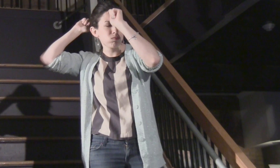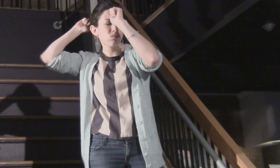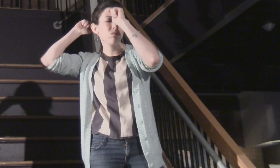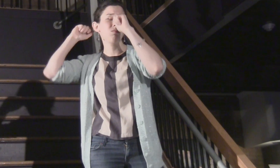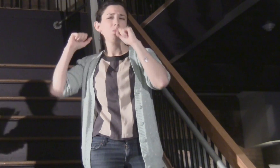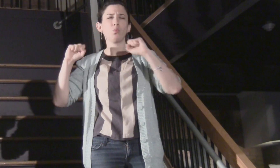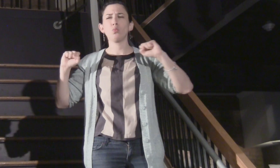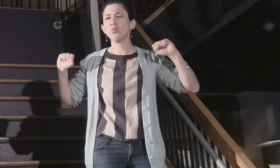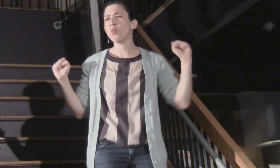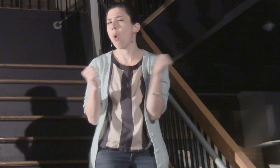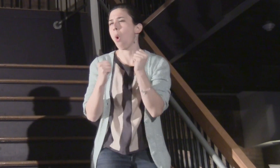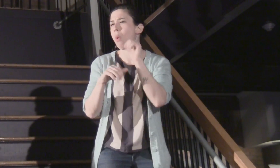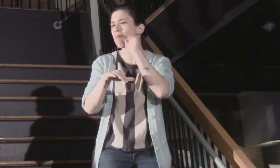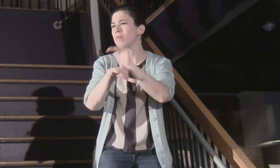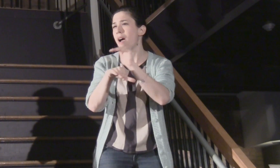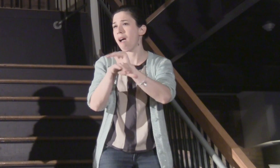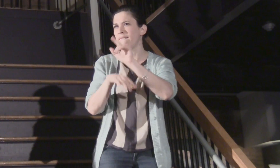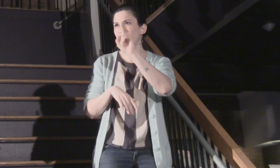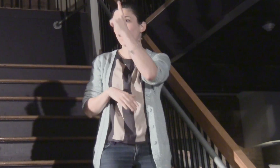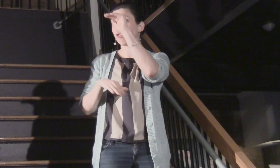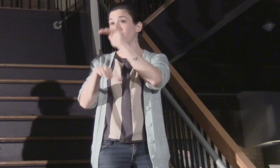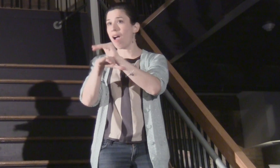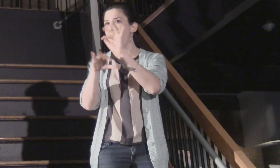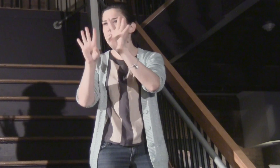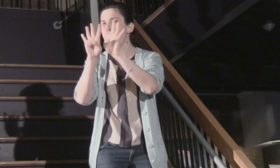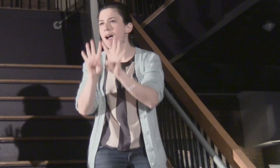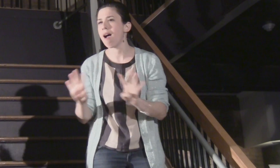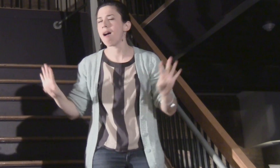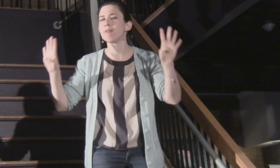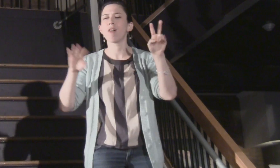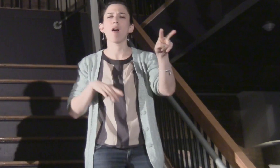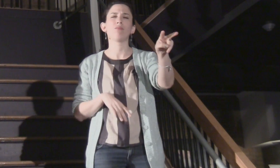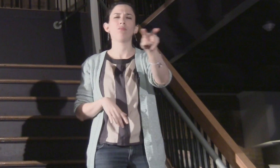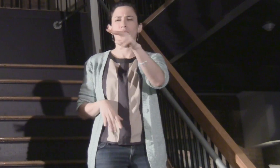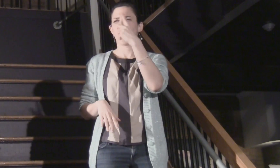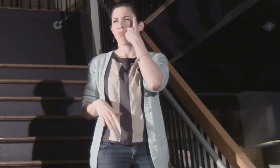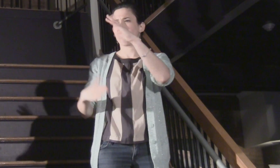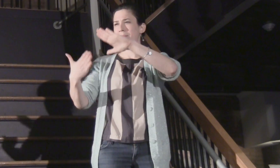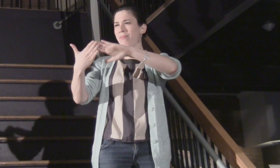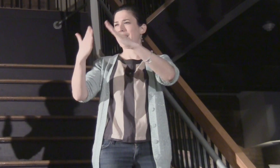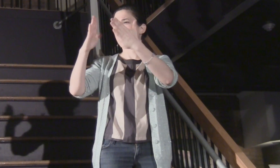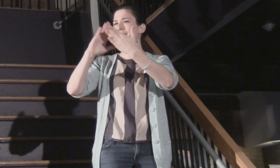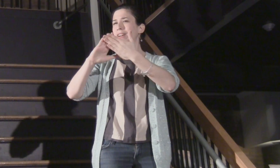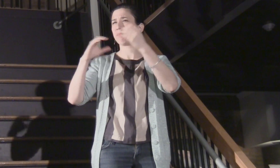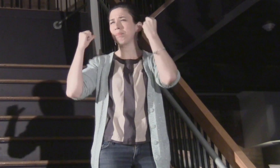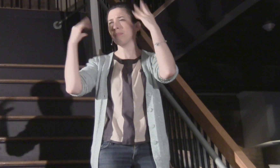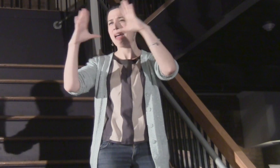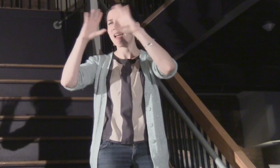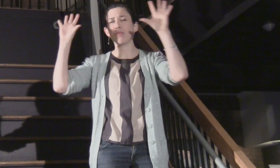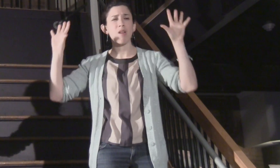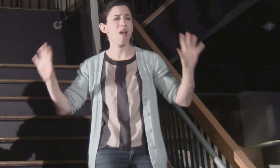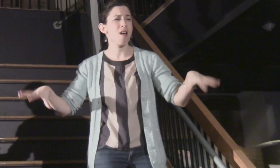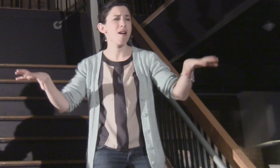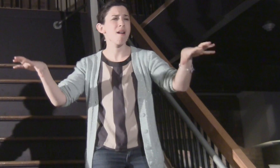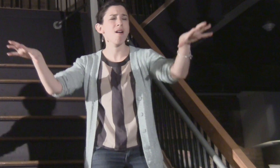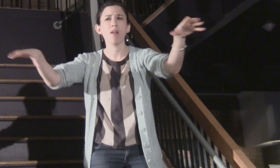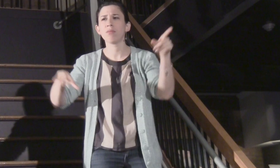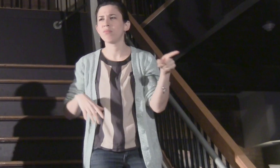black coat, had cold night, the first night of Hanukkah. And he looked out of the towns, and in